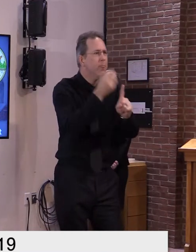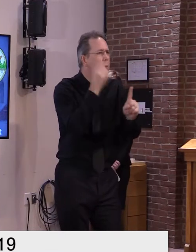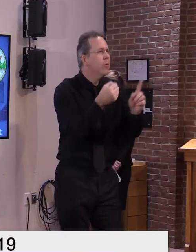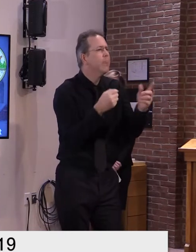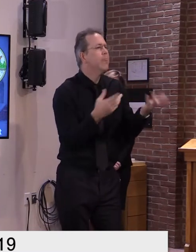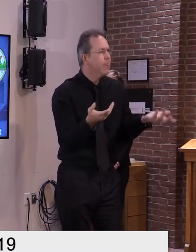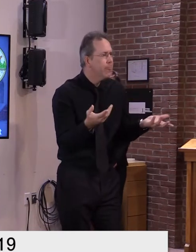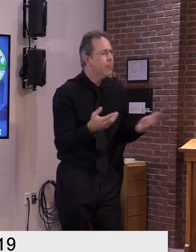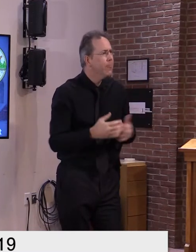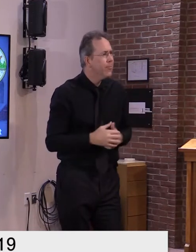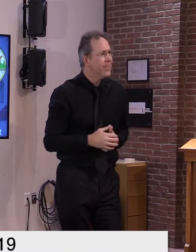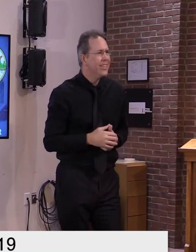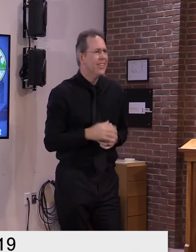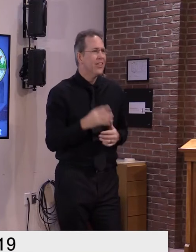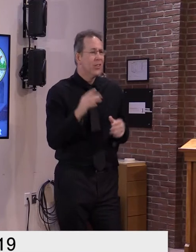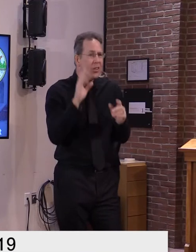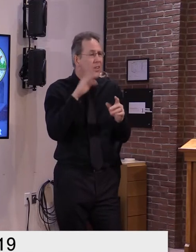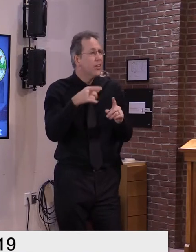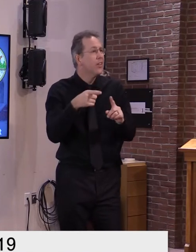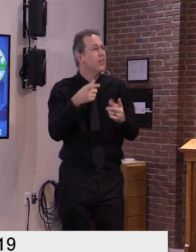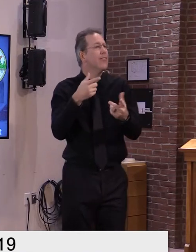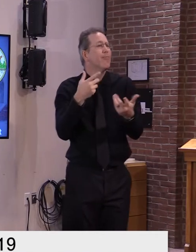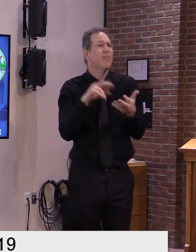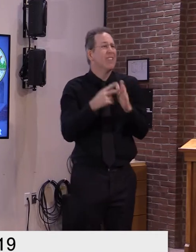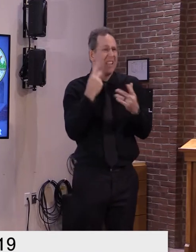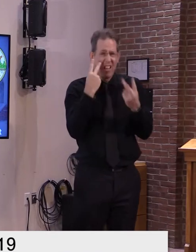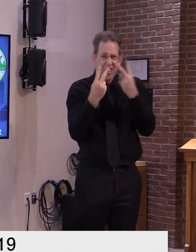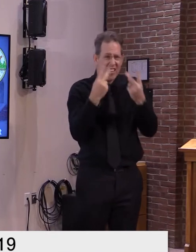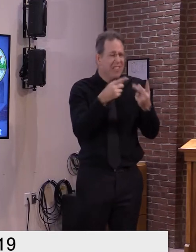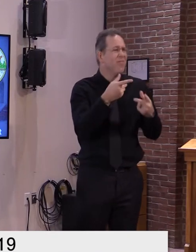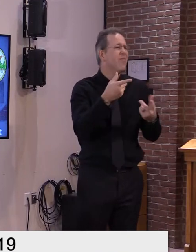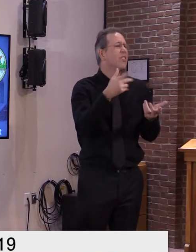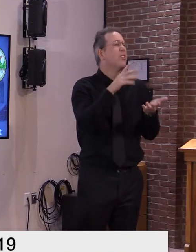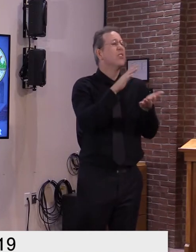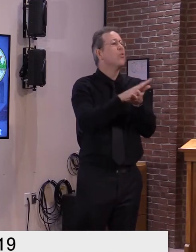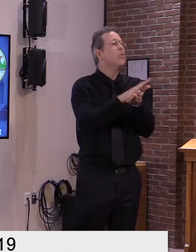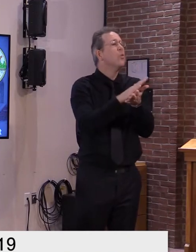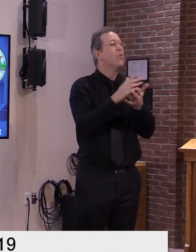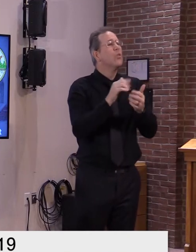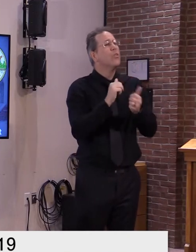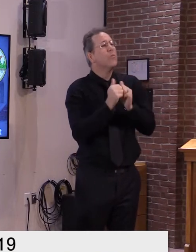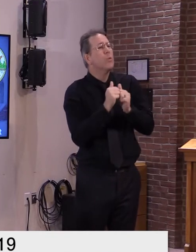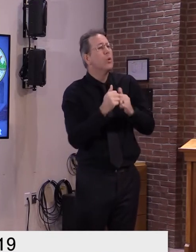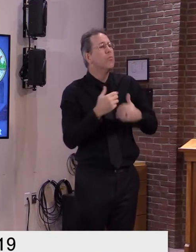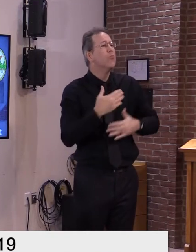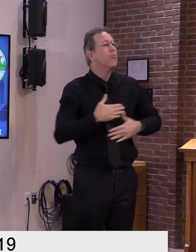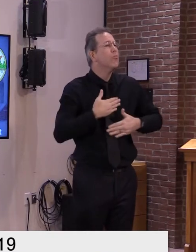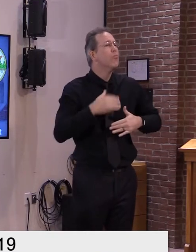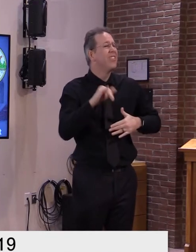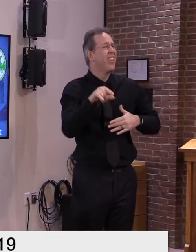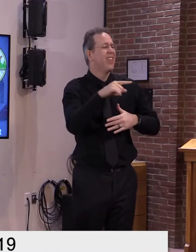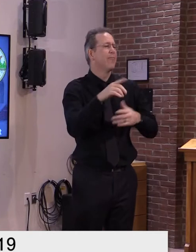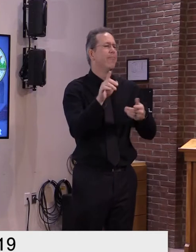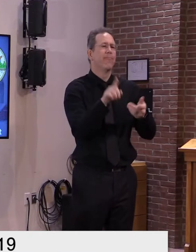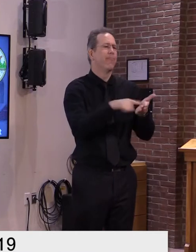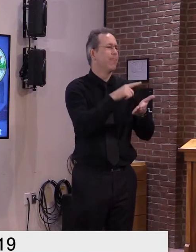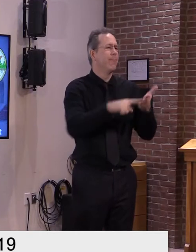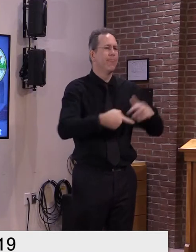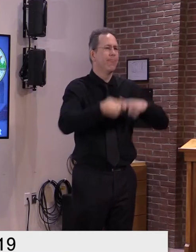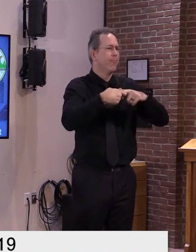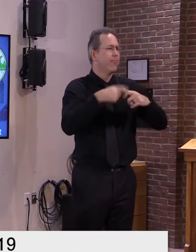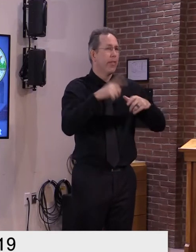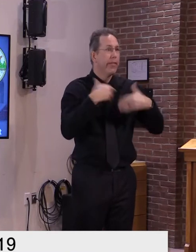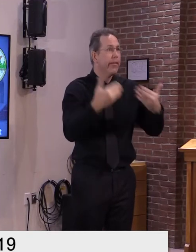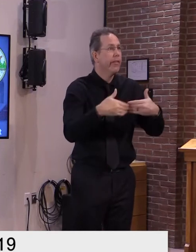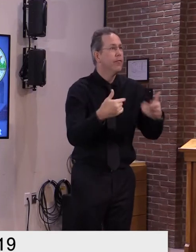regarding school-based and recreational sports. Still my hope that in the coming days and weeks, we'll see these high numbers